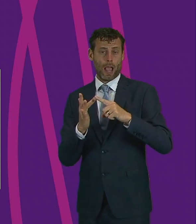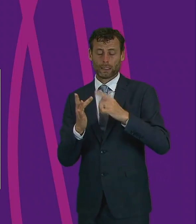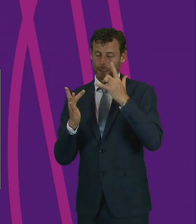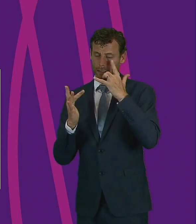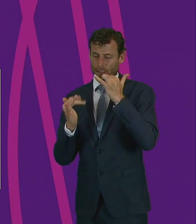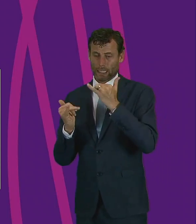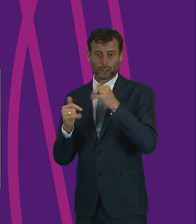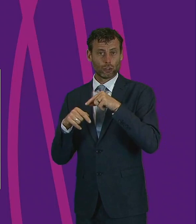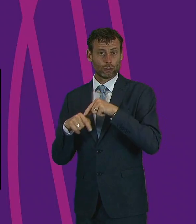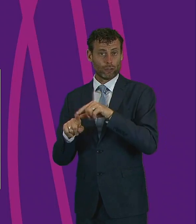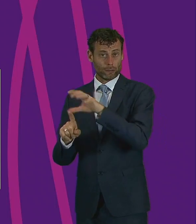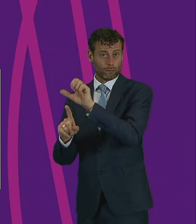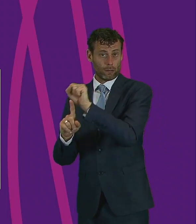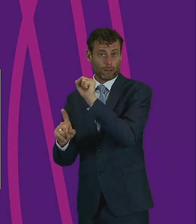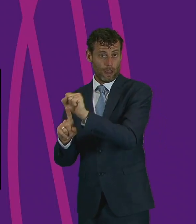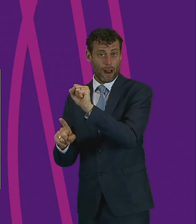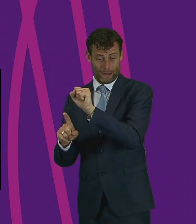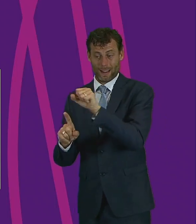of the public.